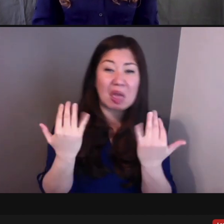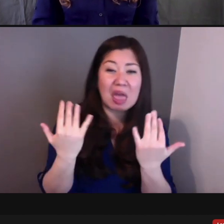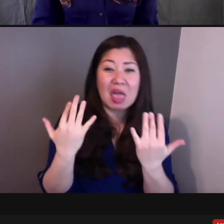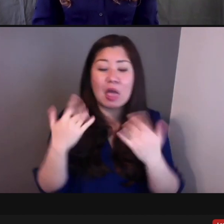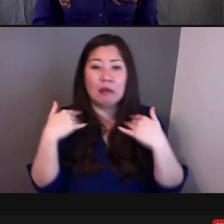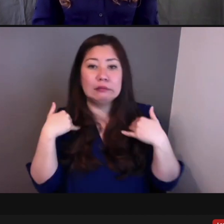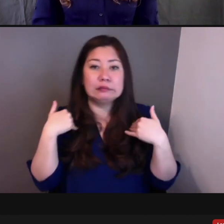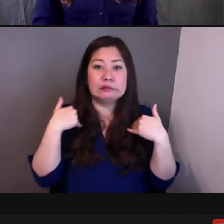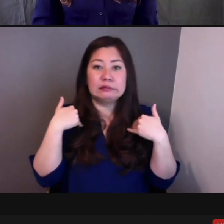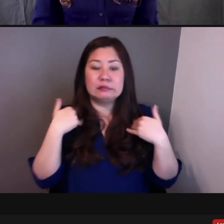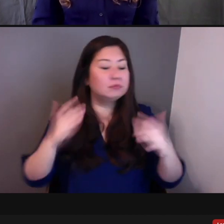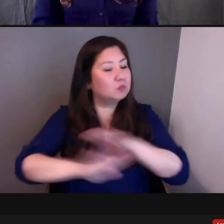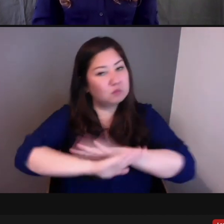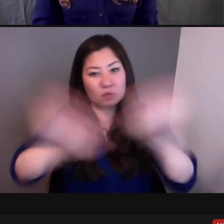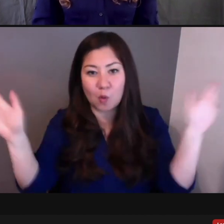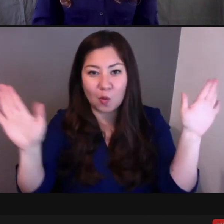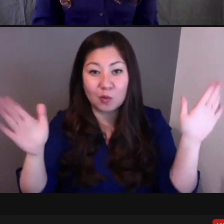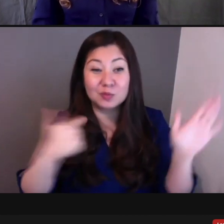see.